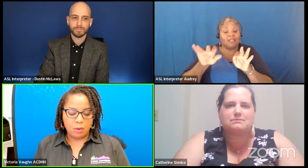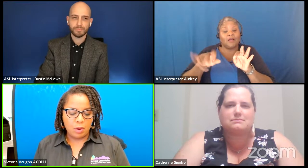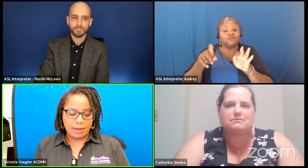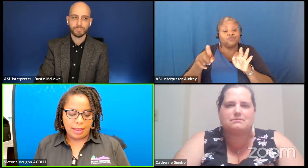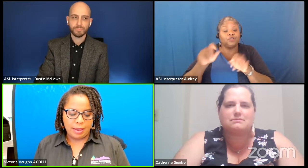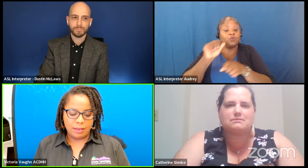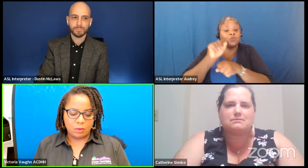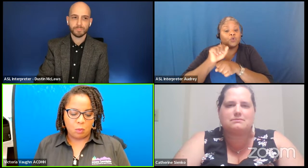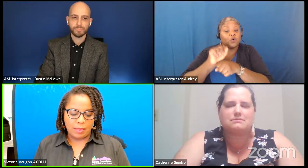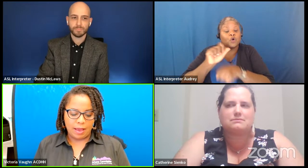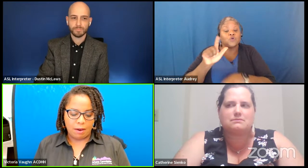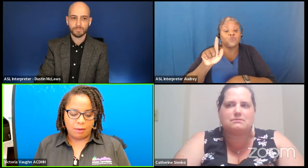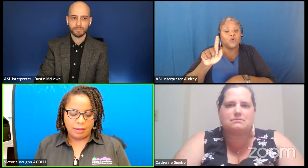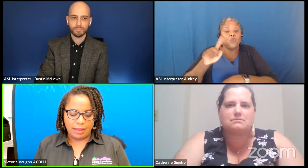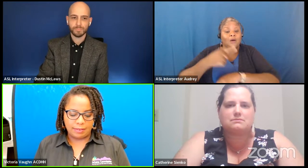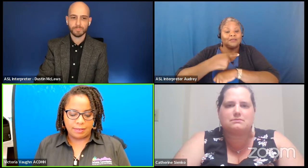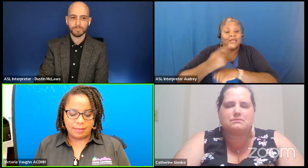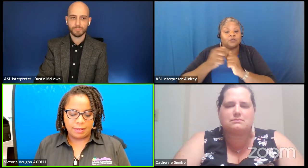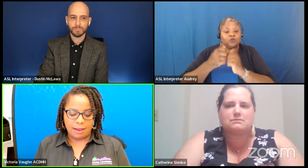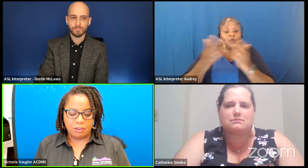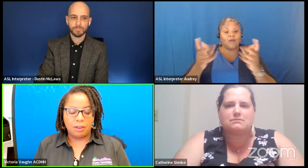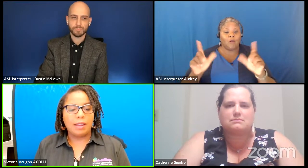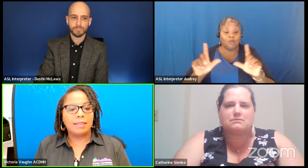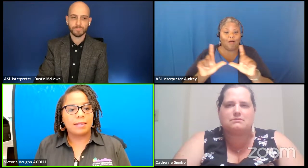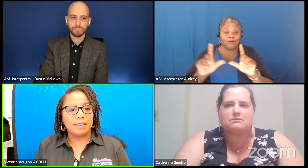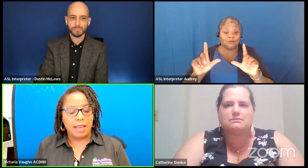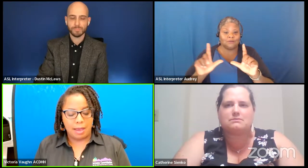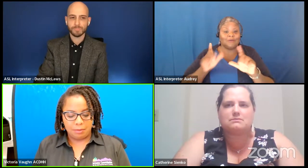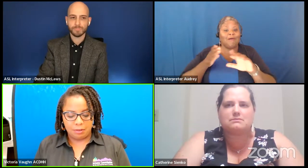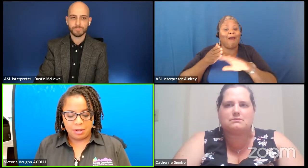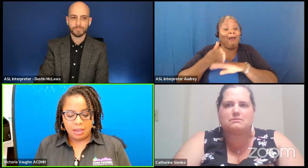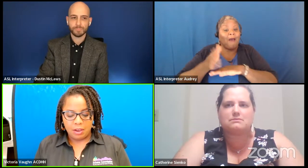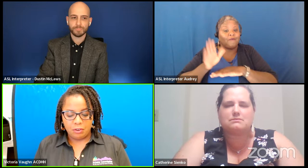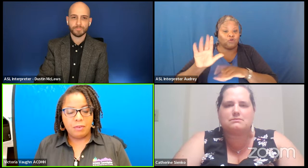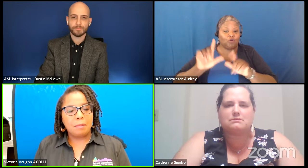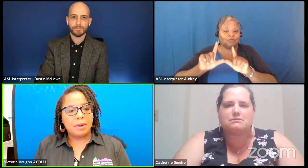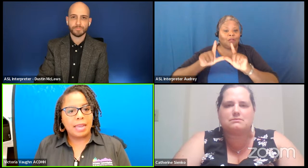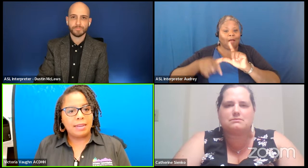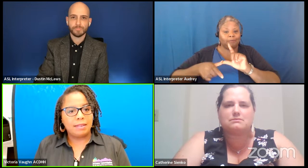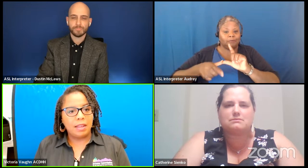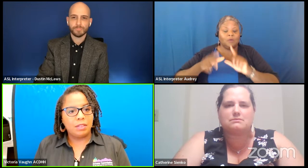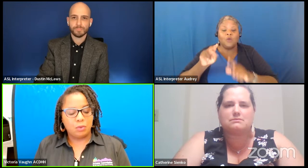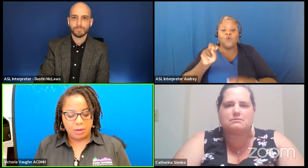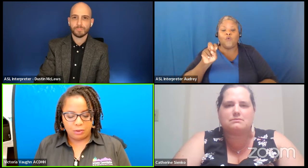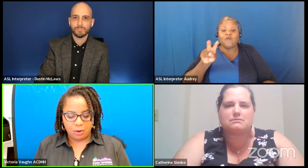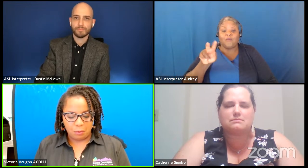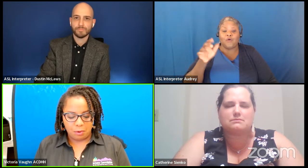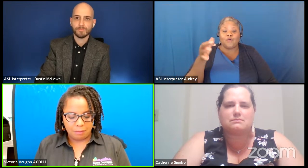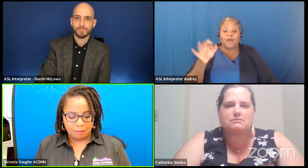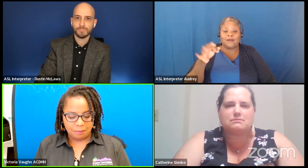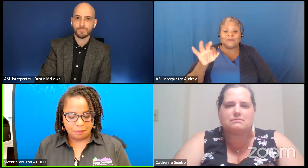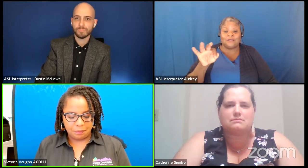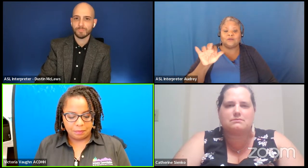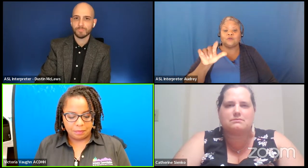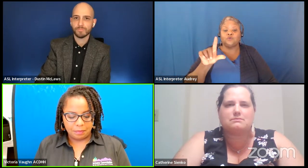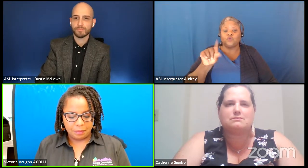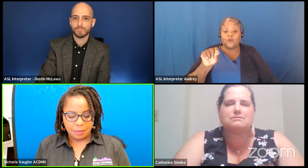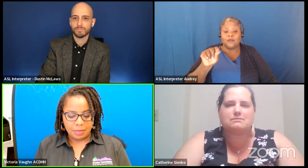worked 21 days without a license after her license lapsed November 19, 2021.